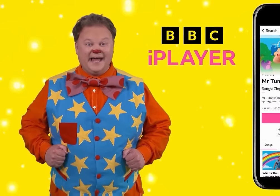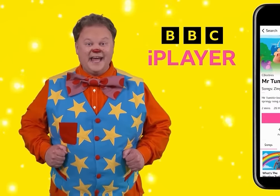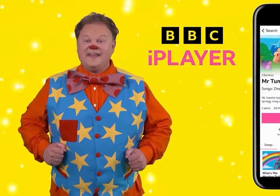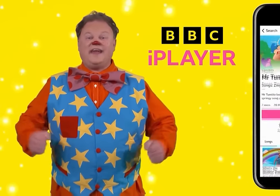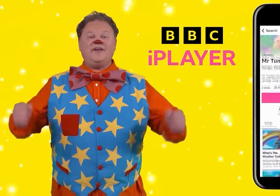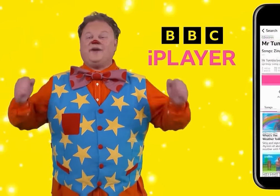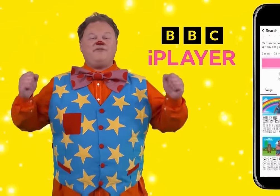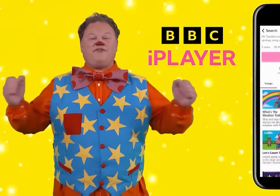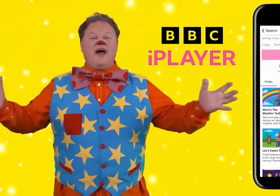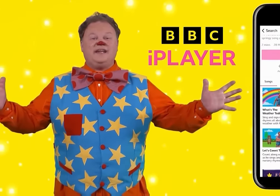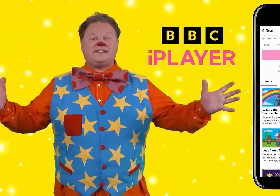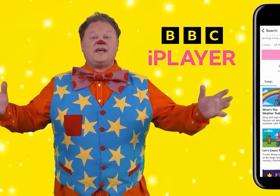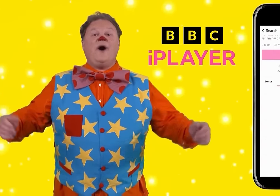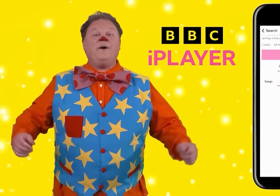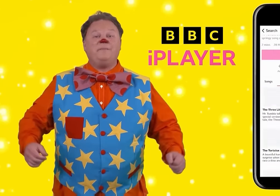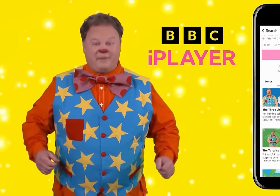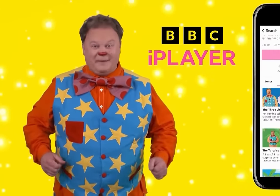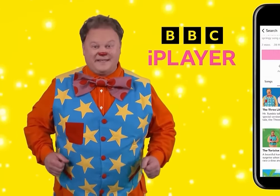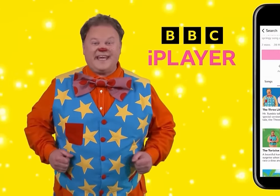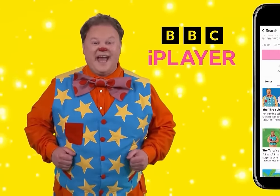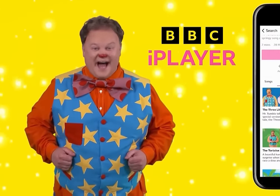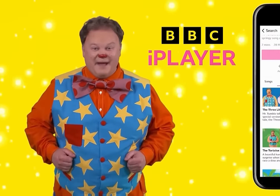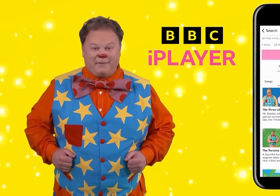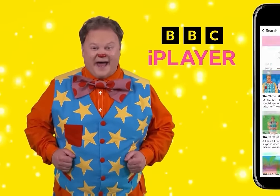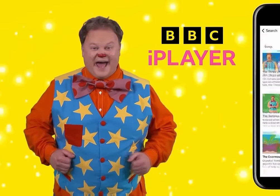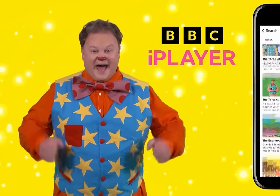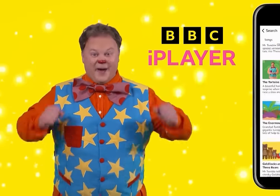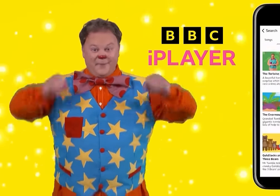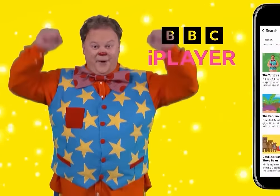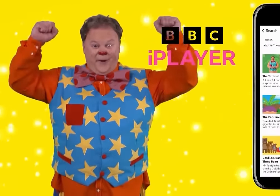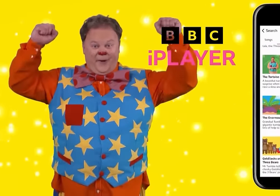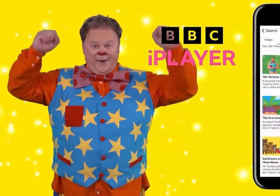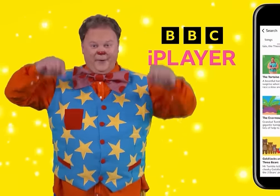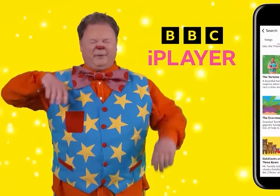and giggling, then you can find us on BBC iPlayer. Woohoo!